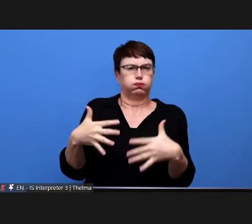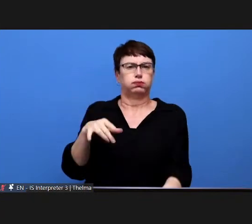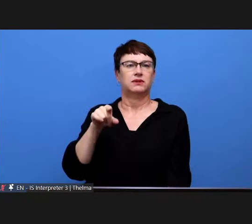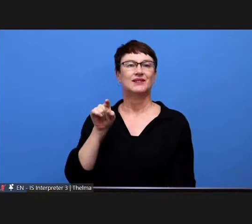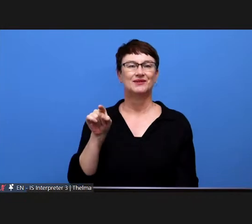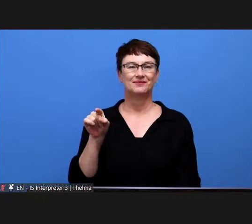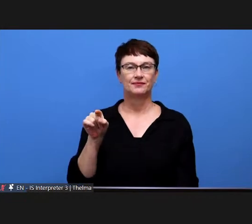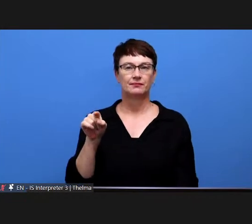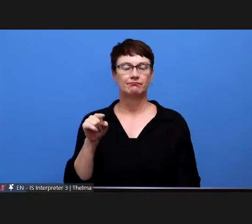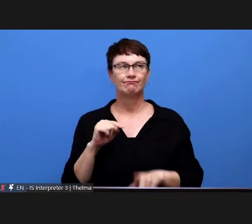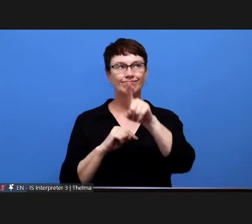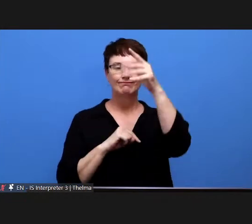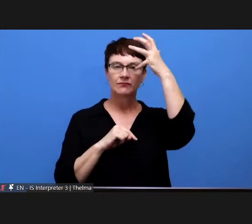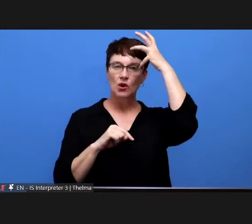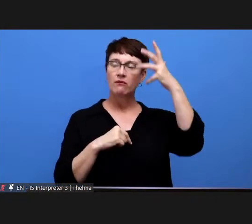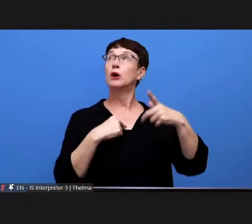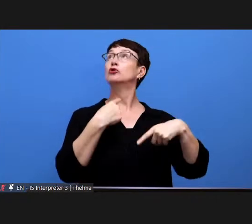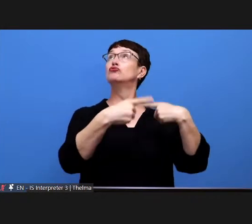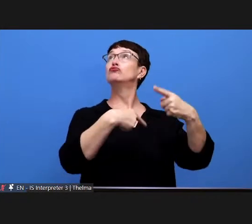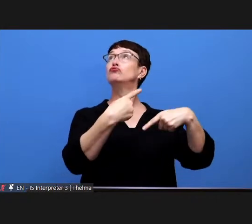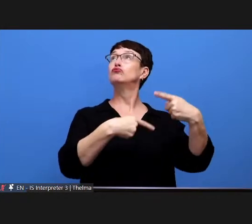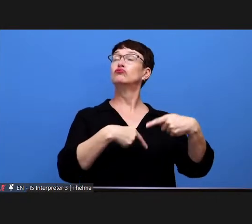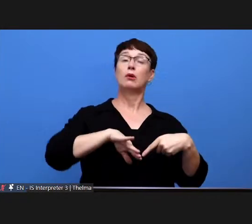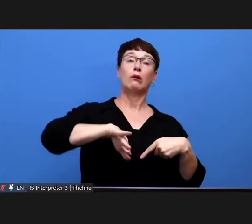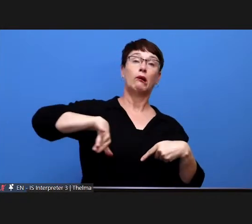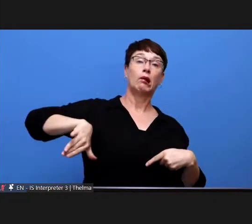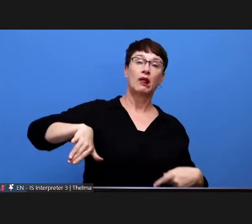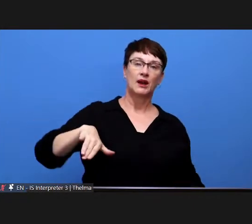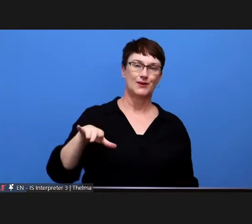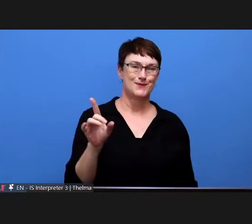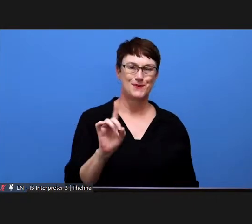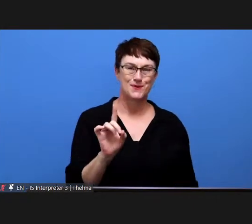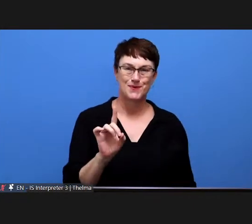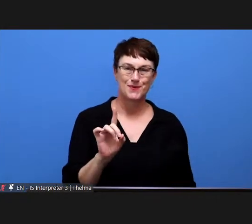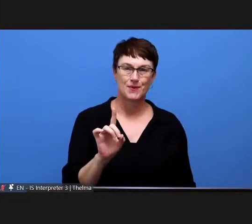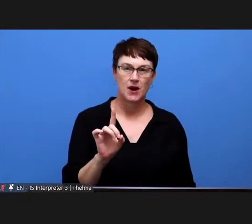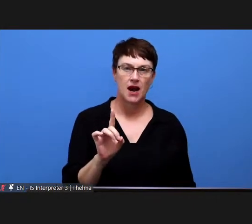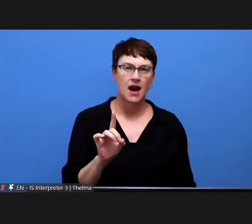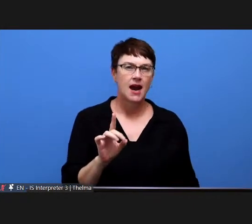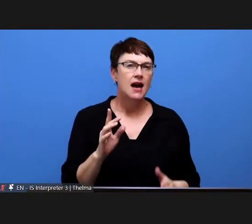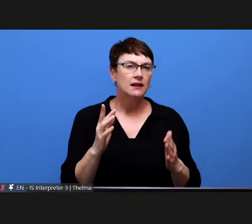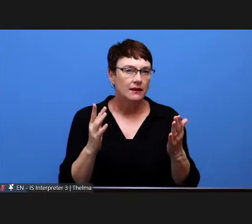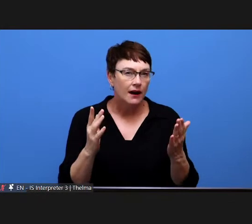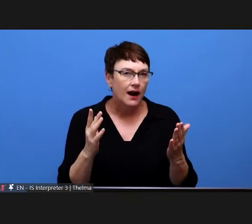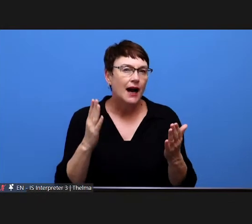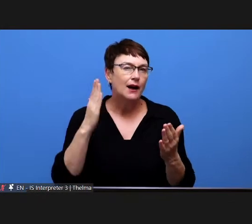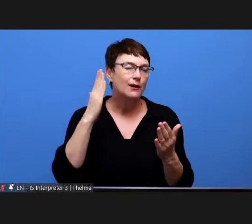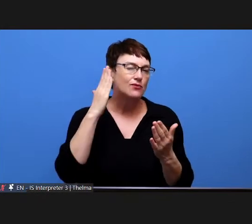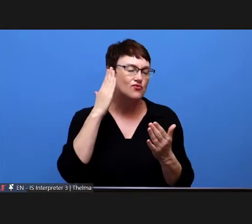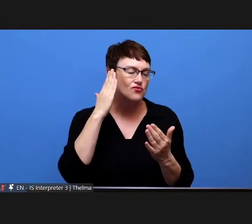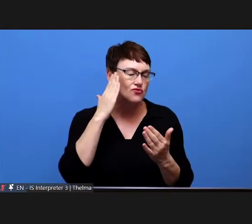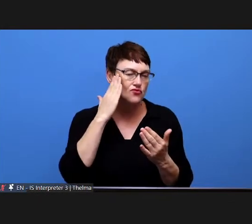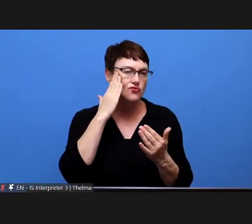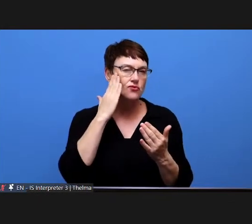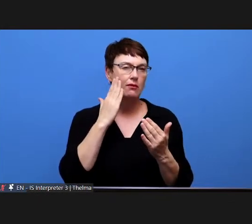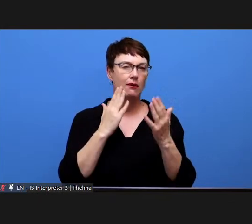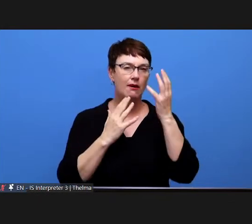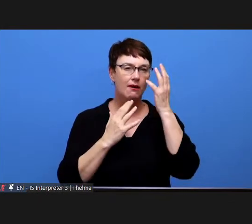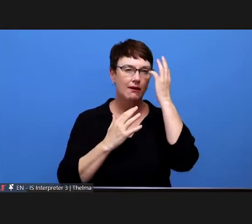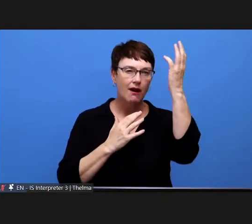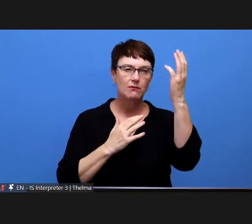a challenge, especially our colleague from Kenya. And we've been doing